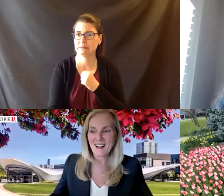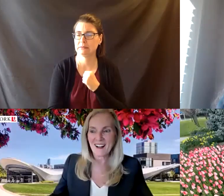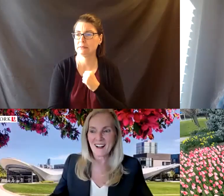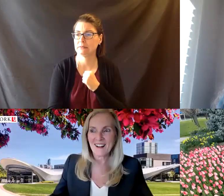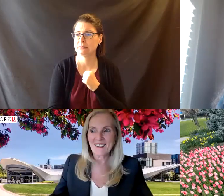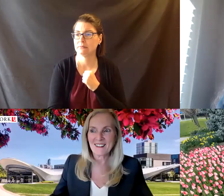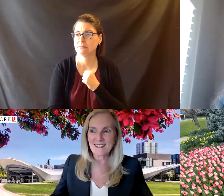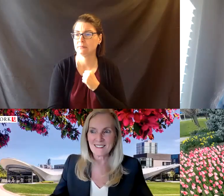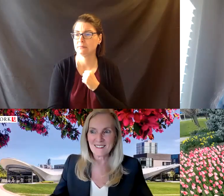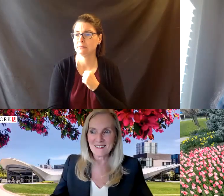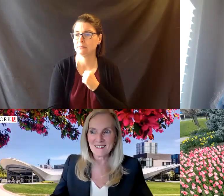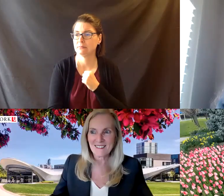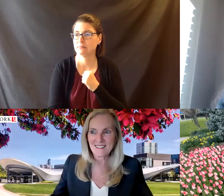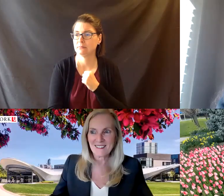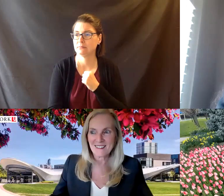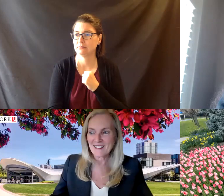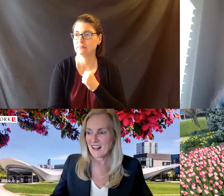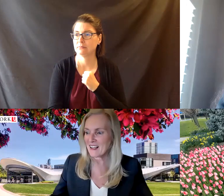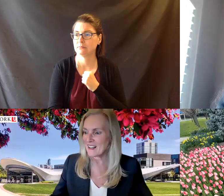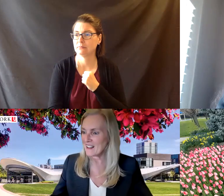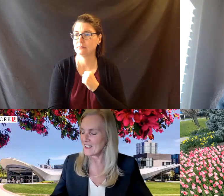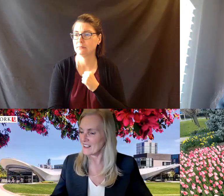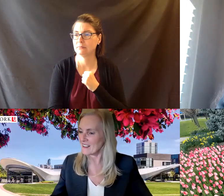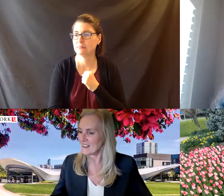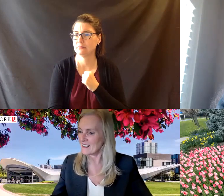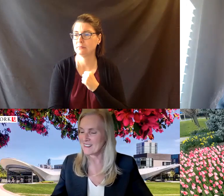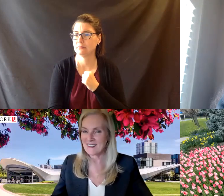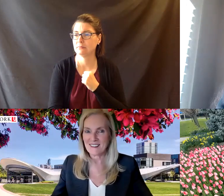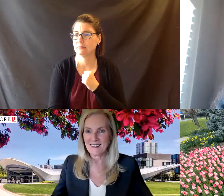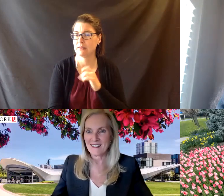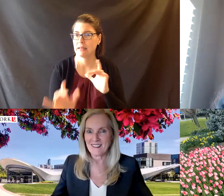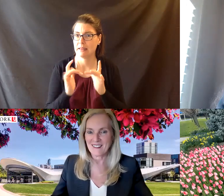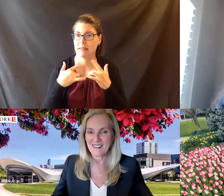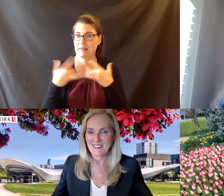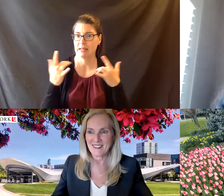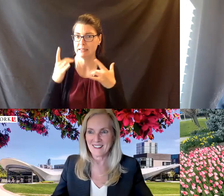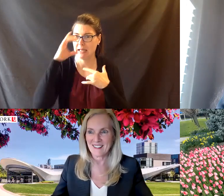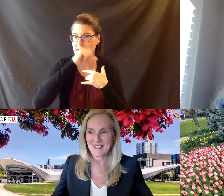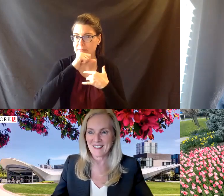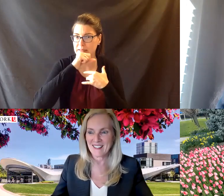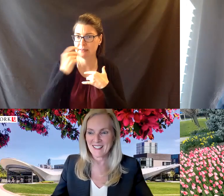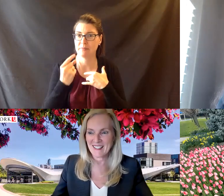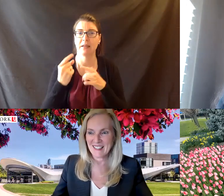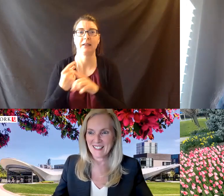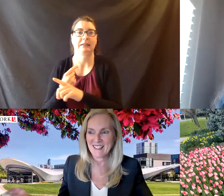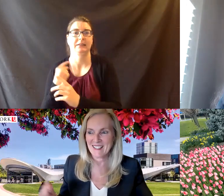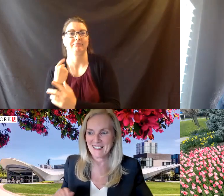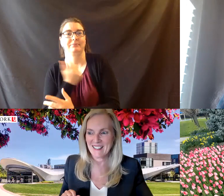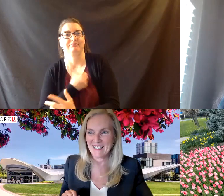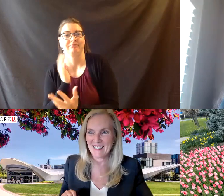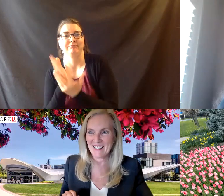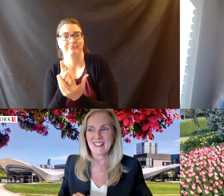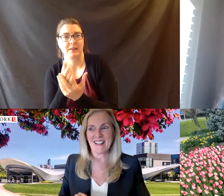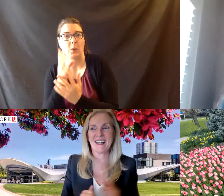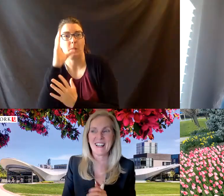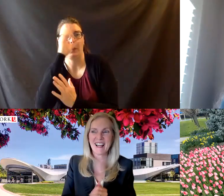I can't remember. Just wondering if the events crew remembers if I yes. did the sorry, the Becca, we have skipped one video. So if yes,